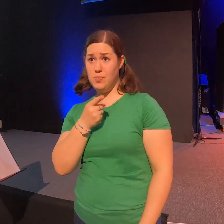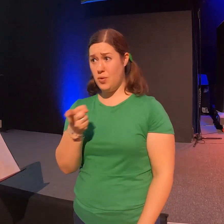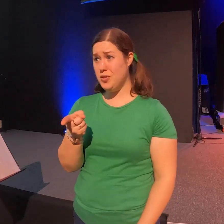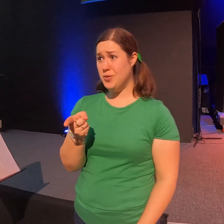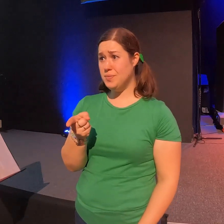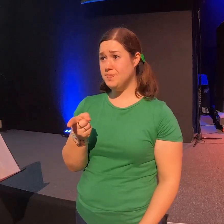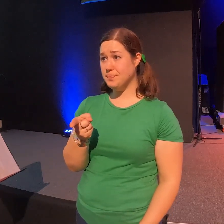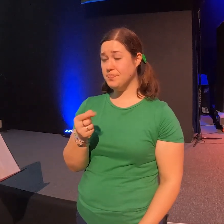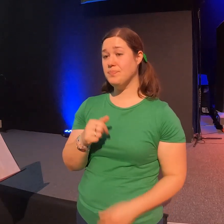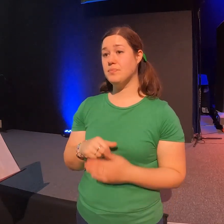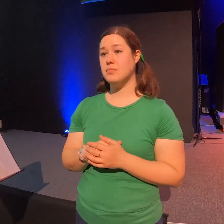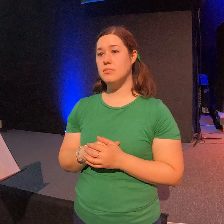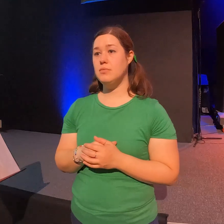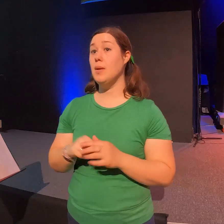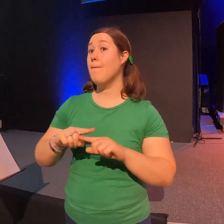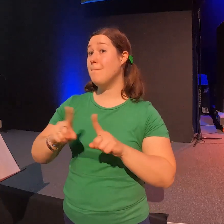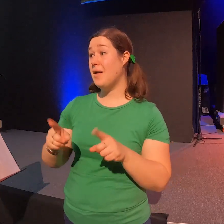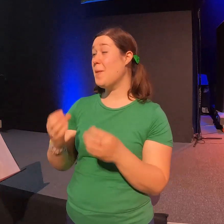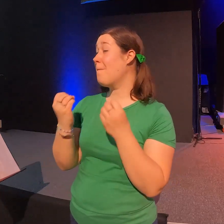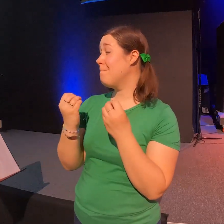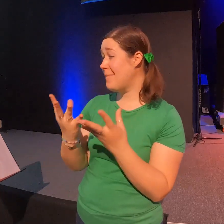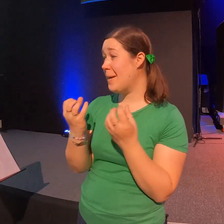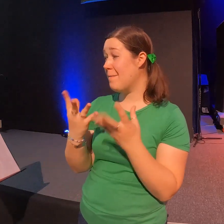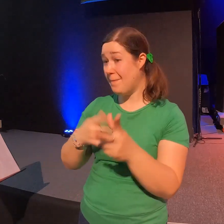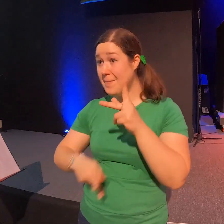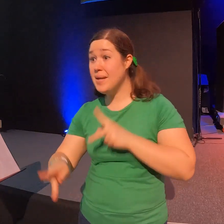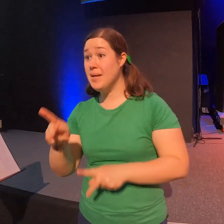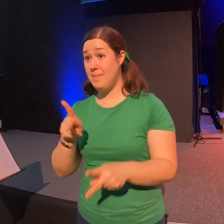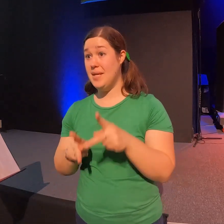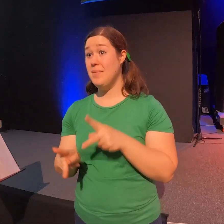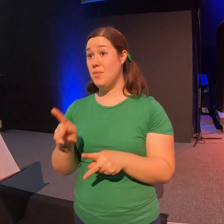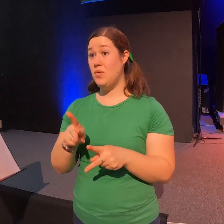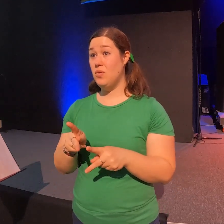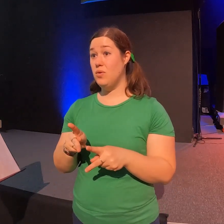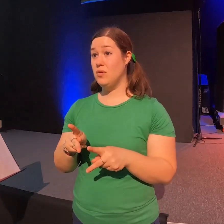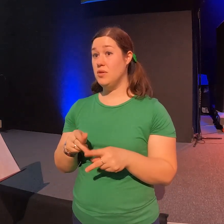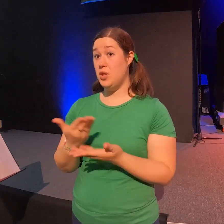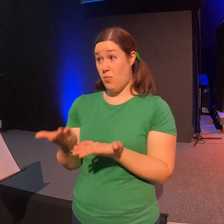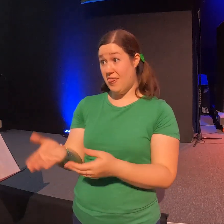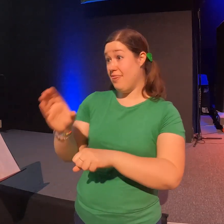with them, who will sit next to you in court when your child is up on drug charges,